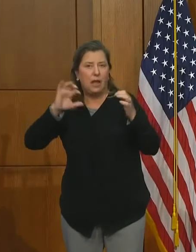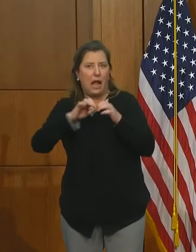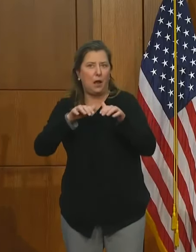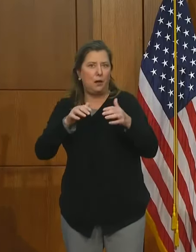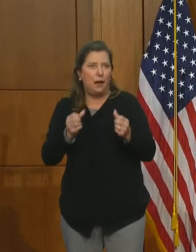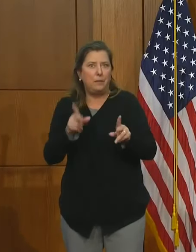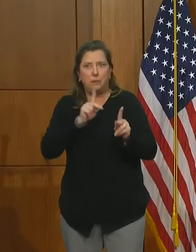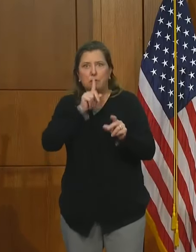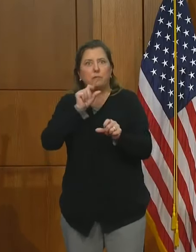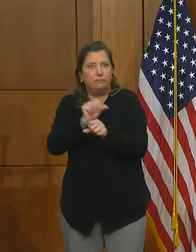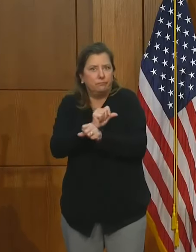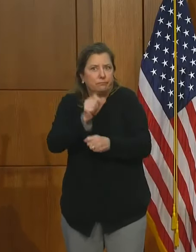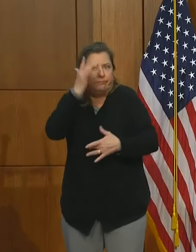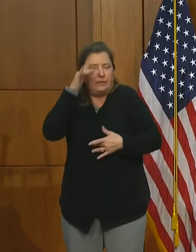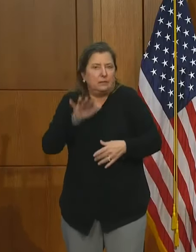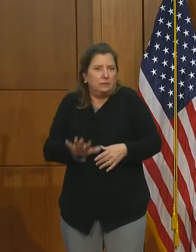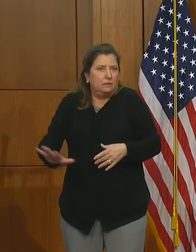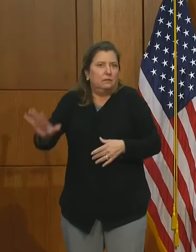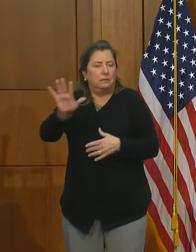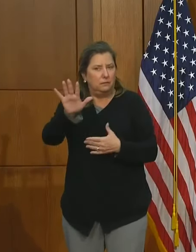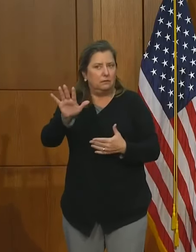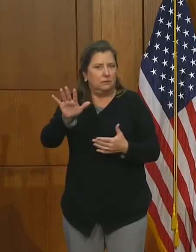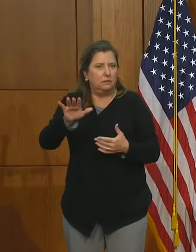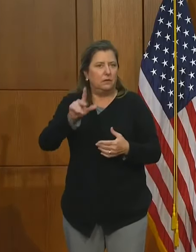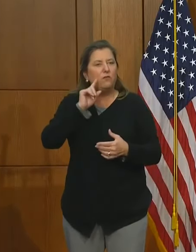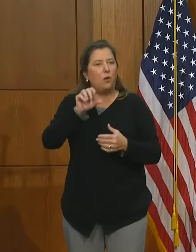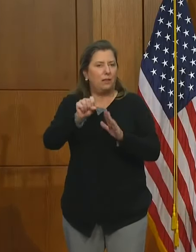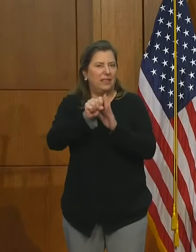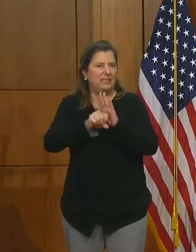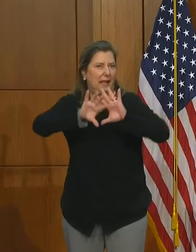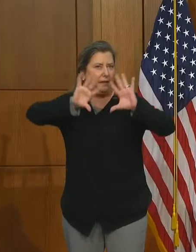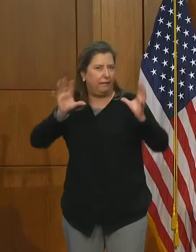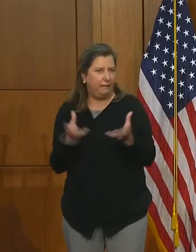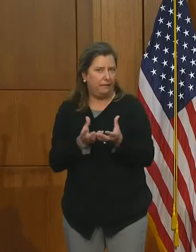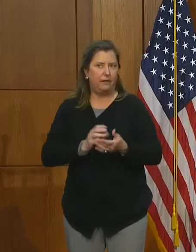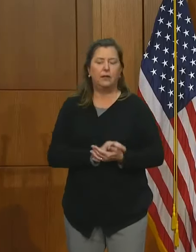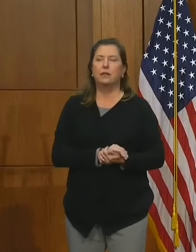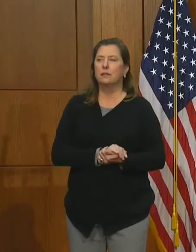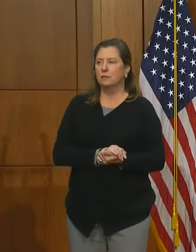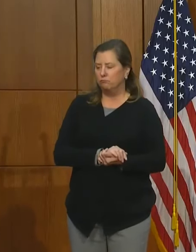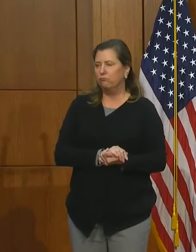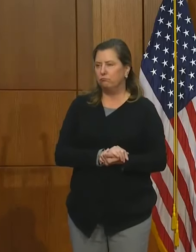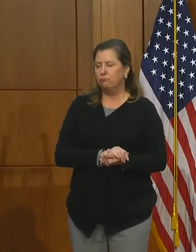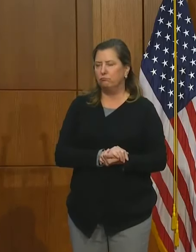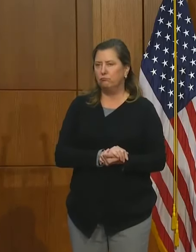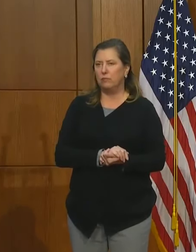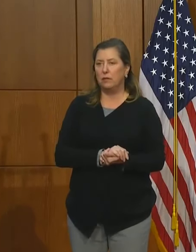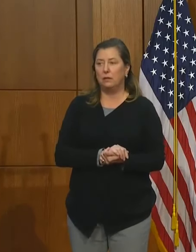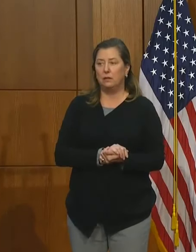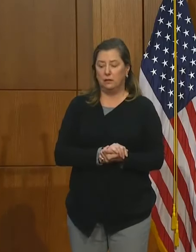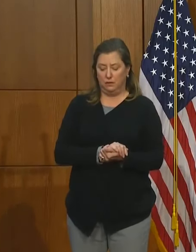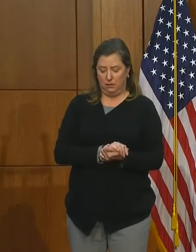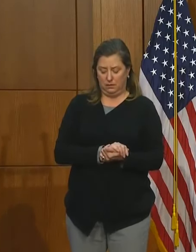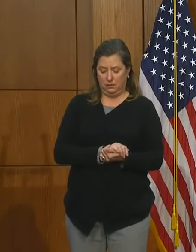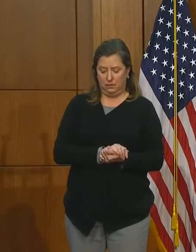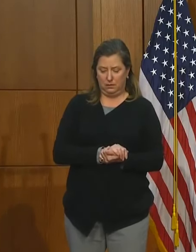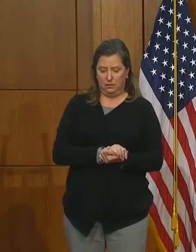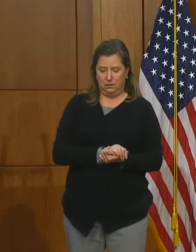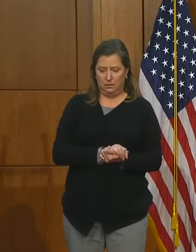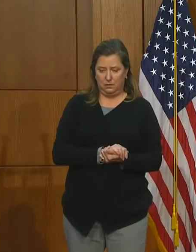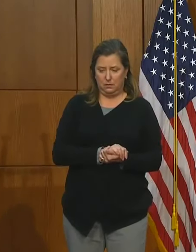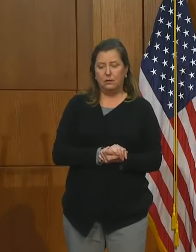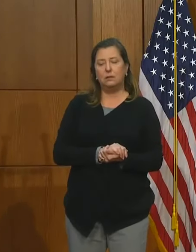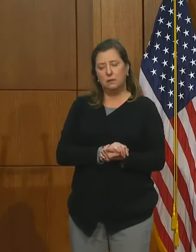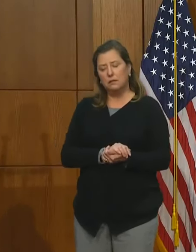the virus in terms of statewide populations? Yeah, so I think that the question to that is that